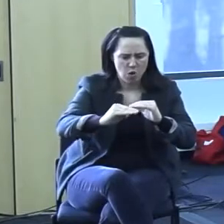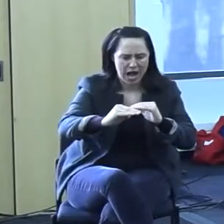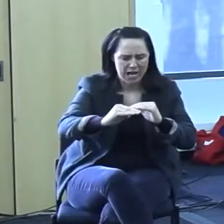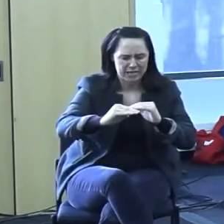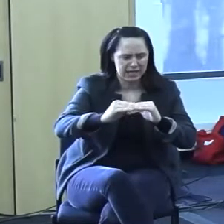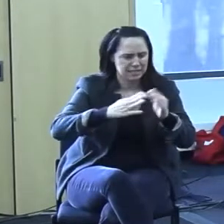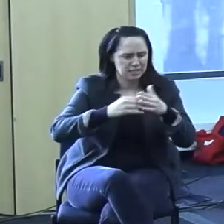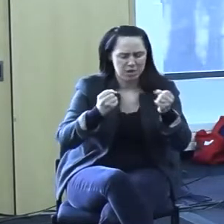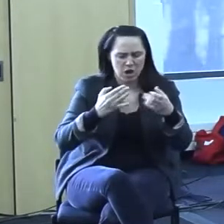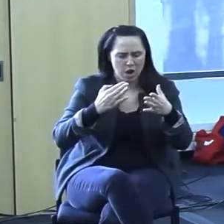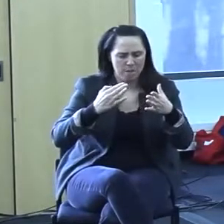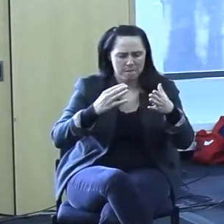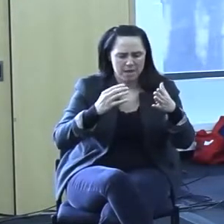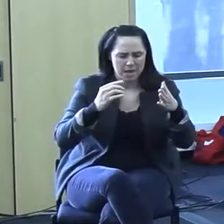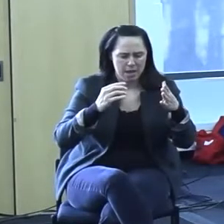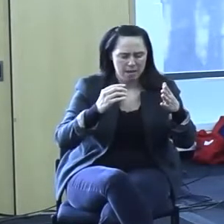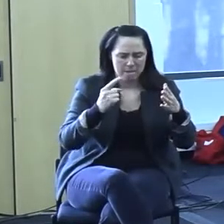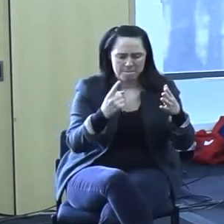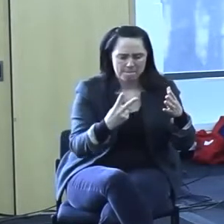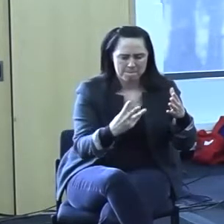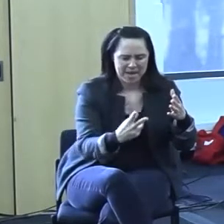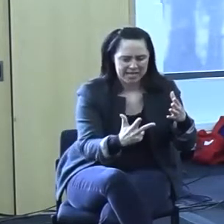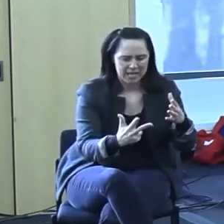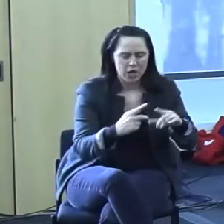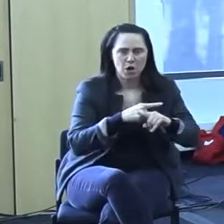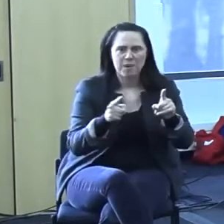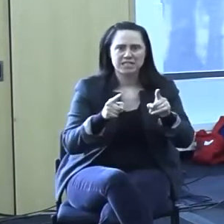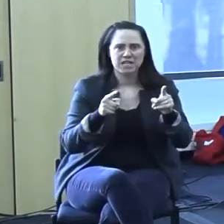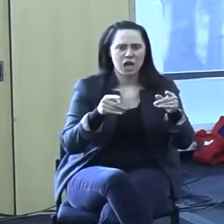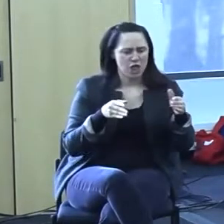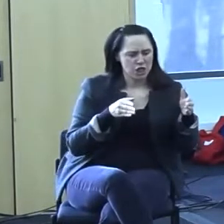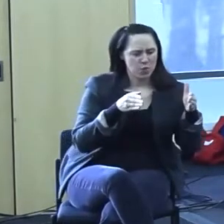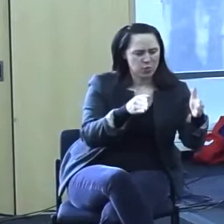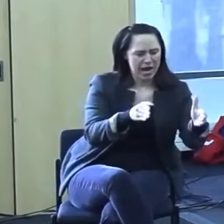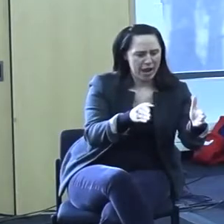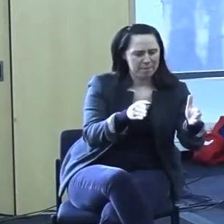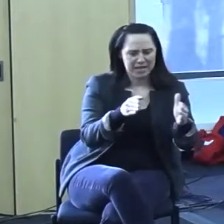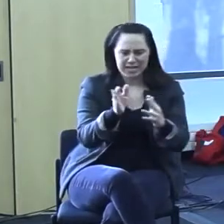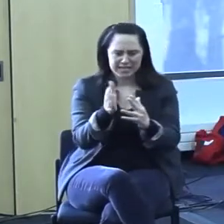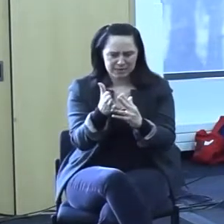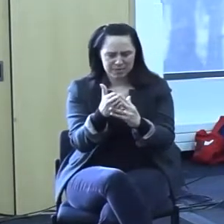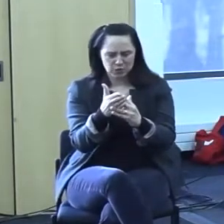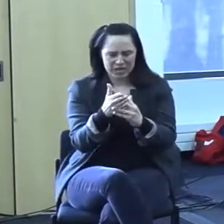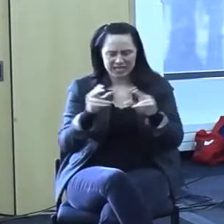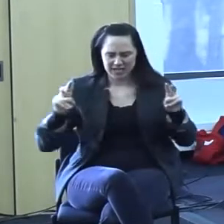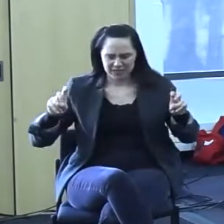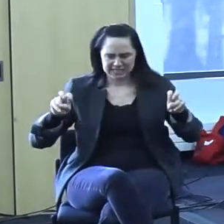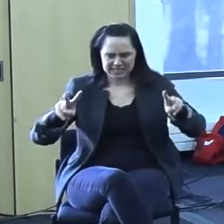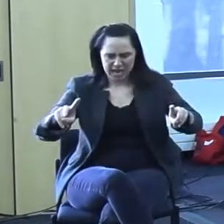doesn't matter how many, but then it's like the ramp is kind of like interweaving in between the stairs.